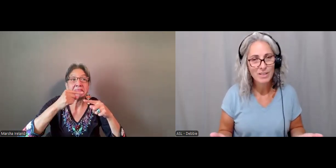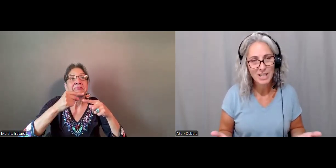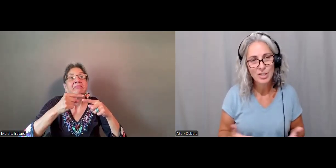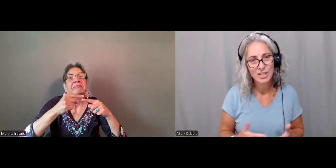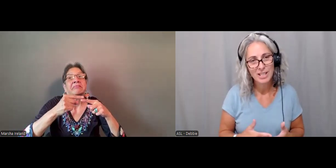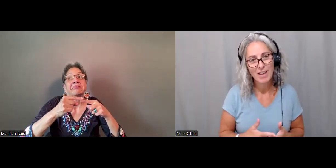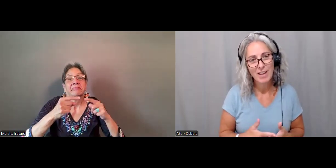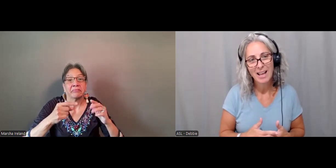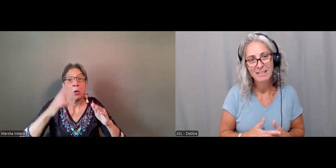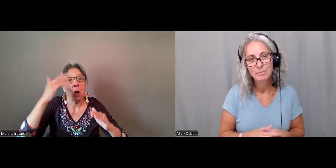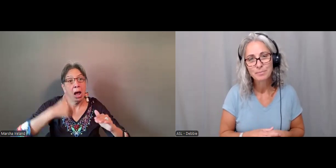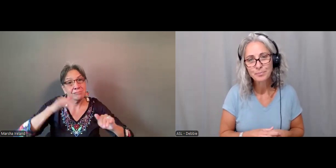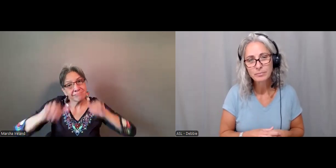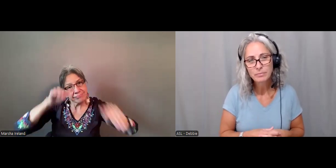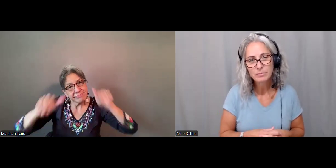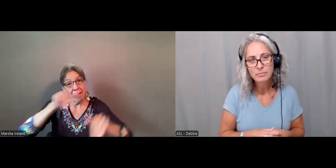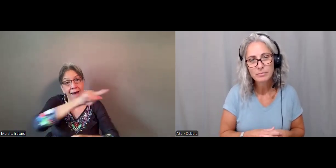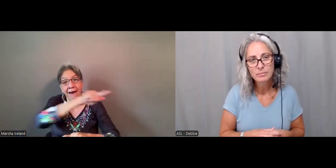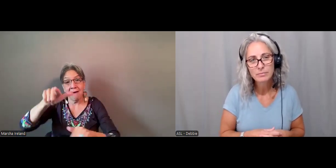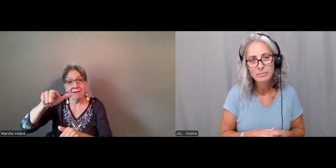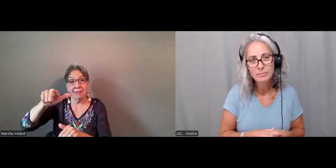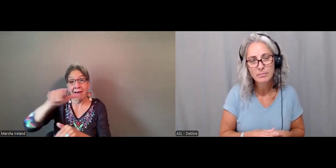more invitations I've had.